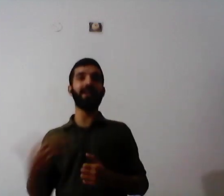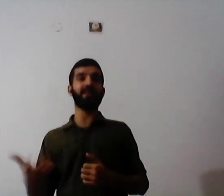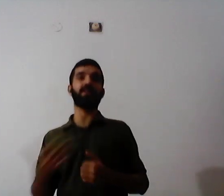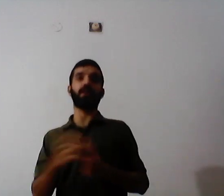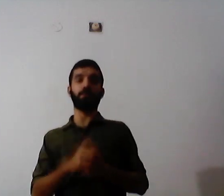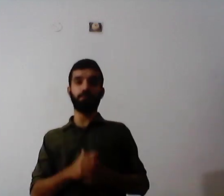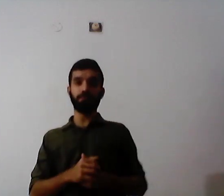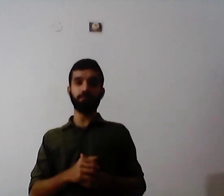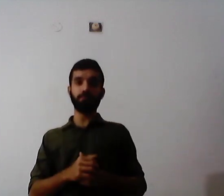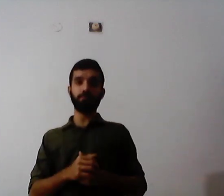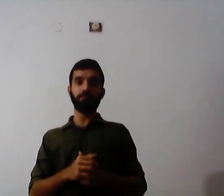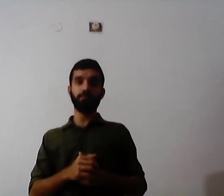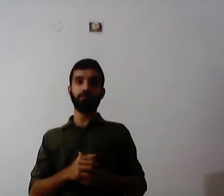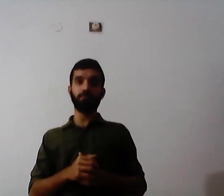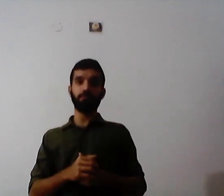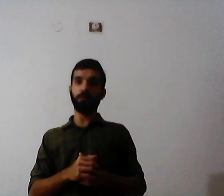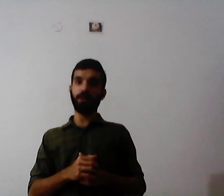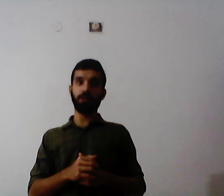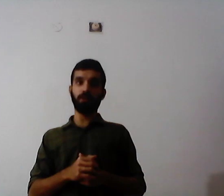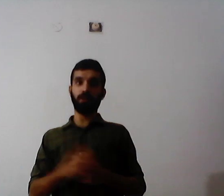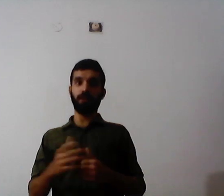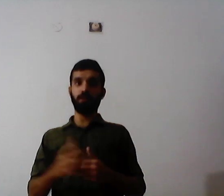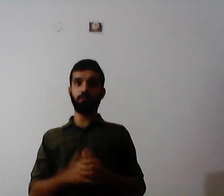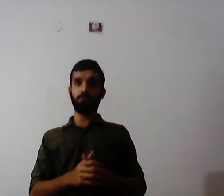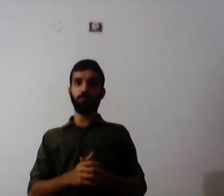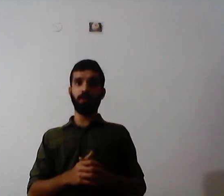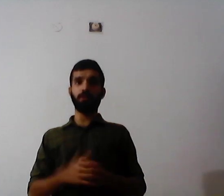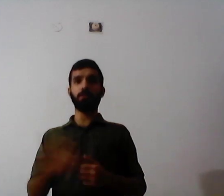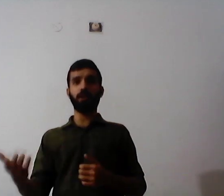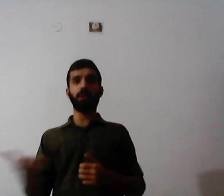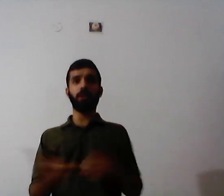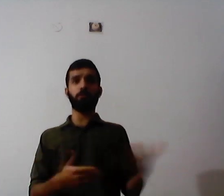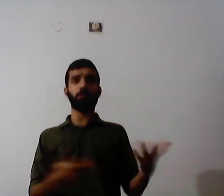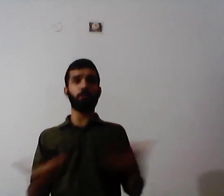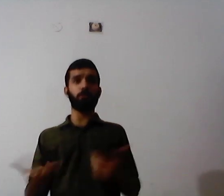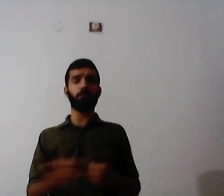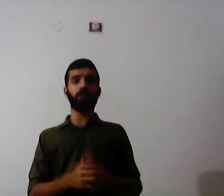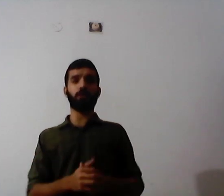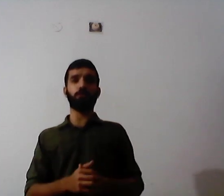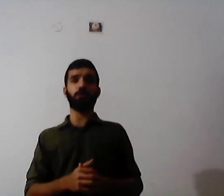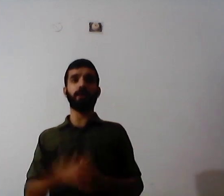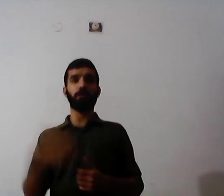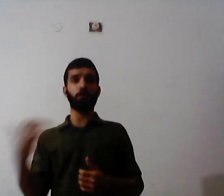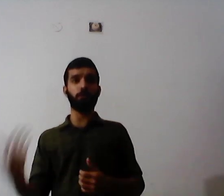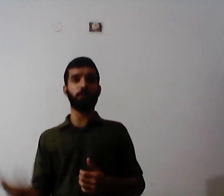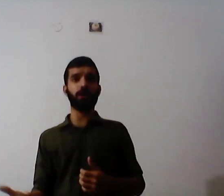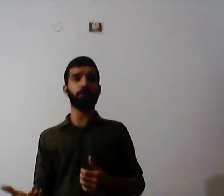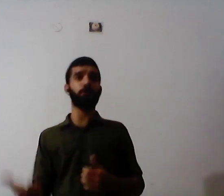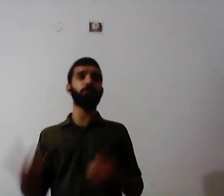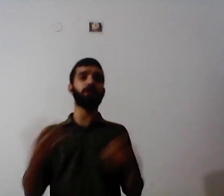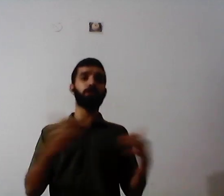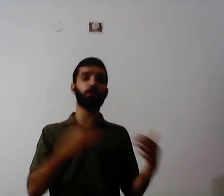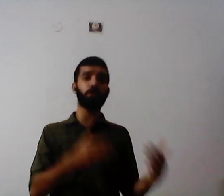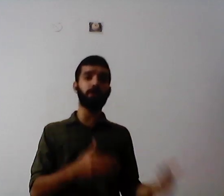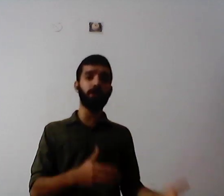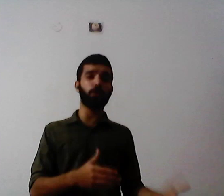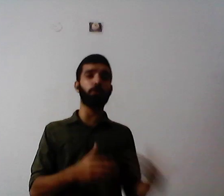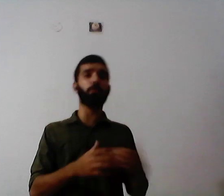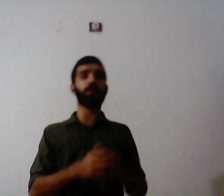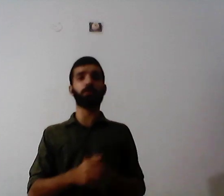NaCl. Very clear? Similarly about non-polar also, like non-polar solutes are soluble in non-polar